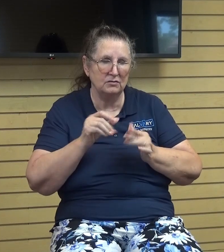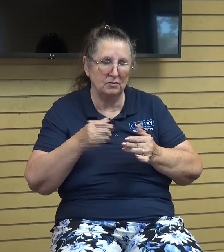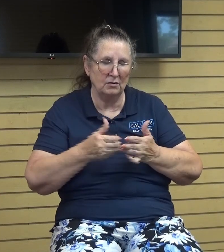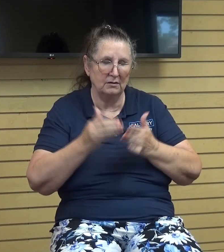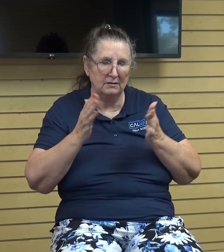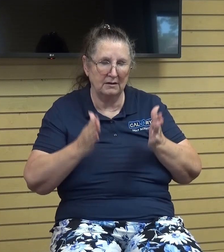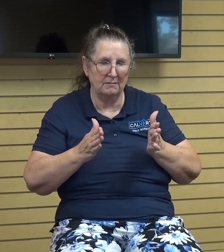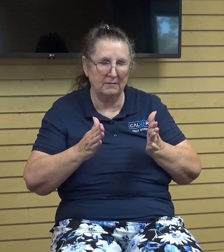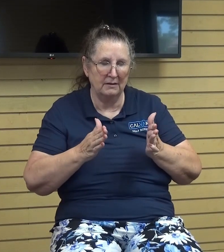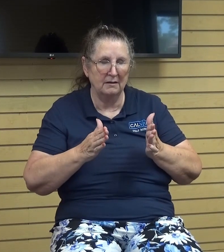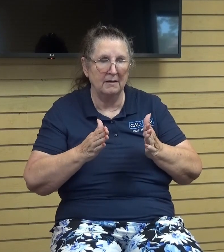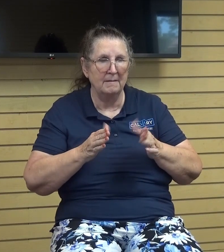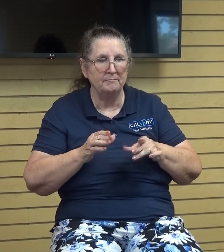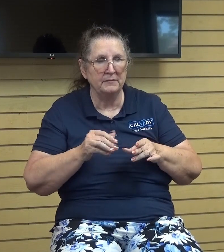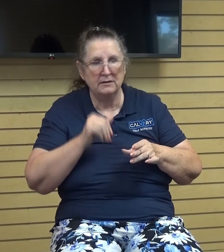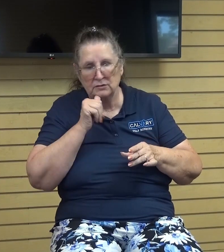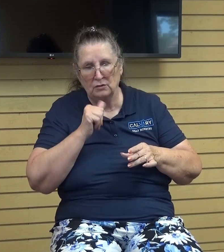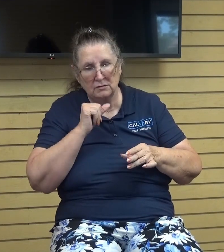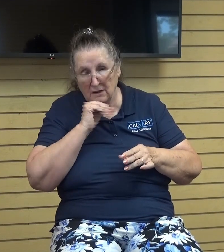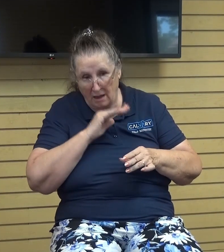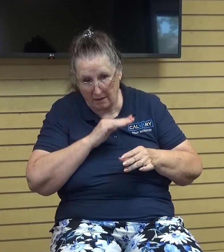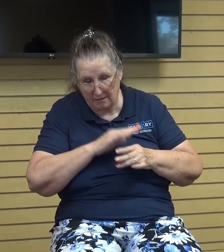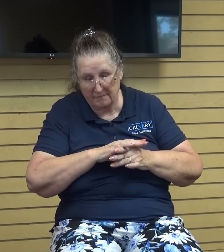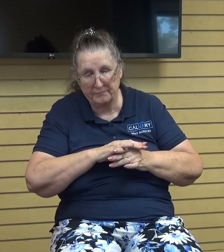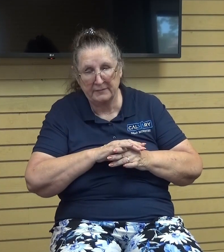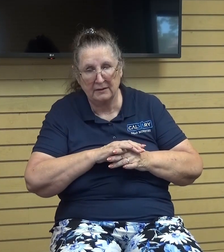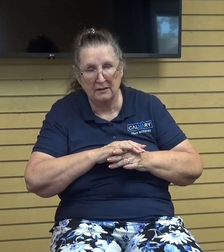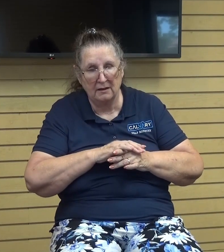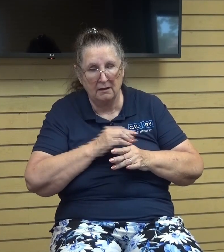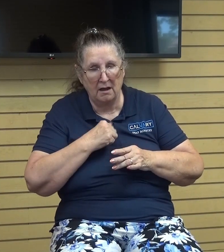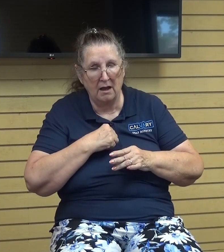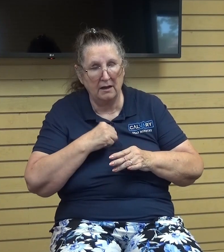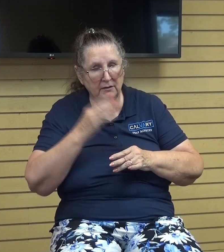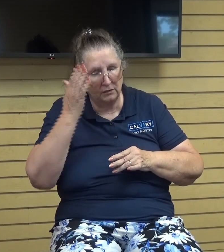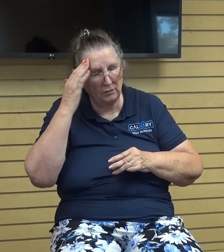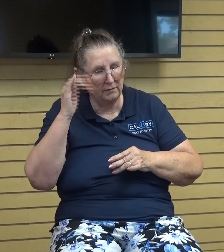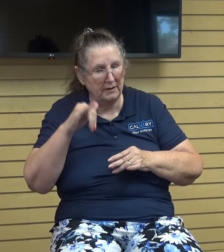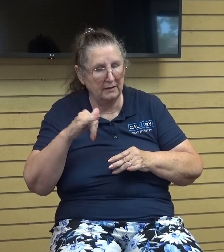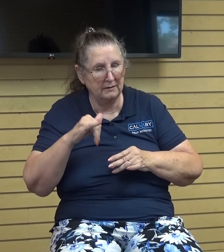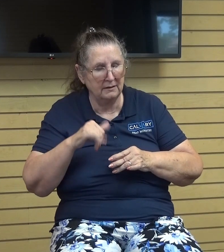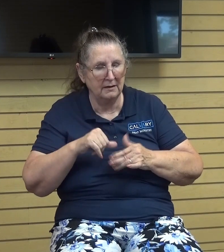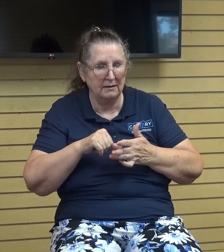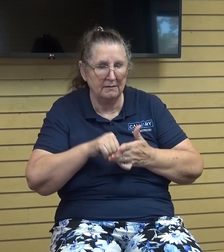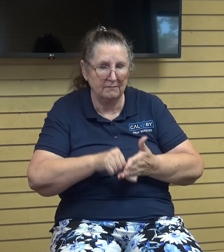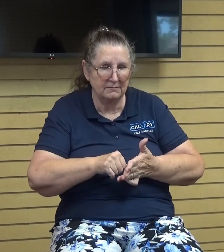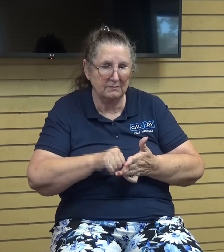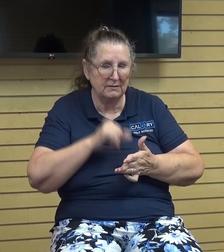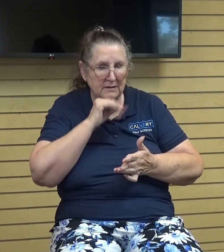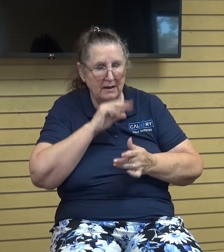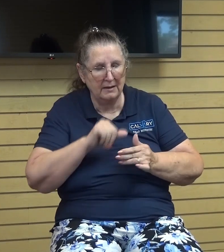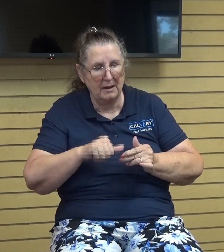this commandment with don't be a liar. I can buy that, but there's a special emphasis on lying about other people.